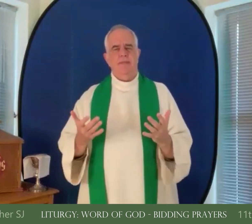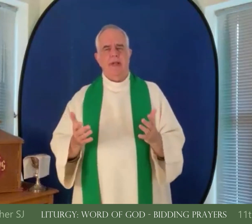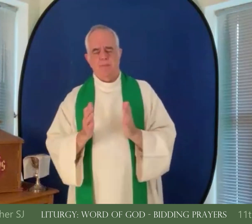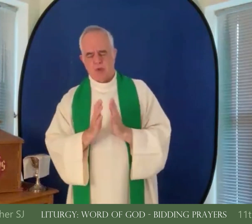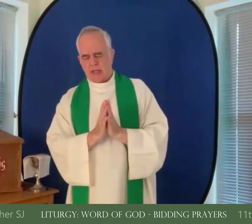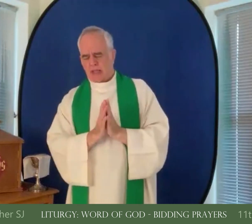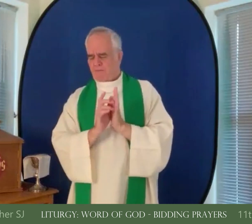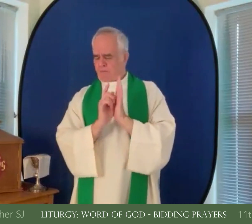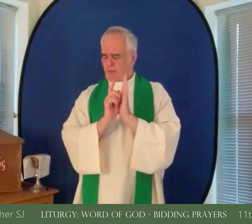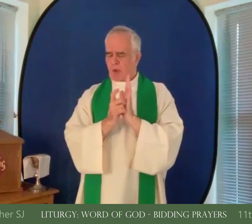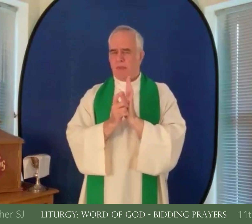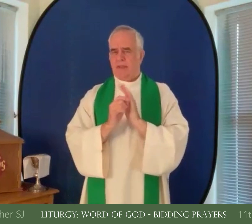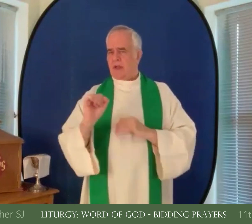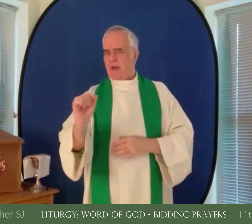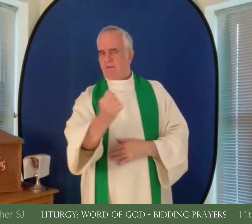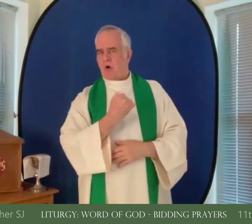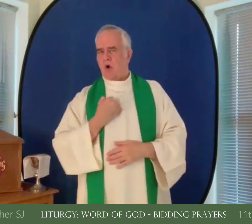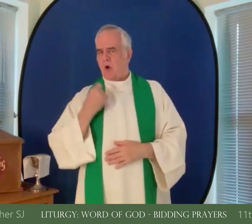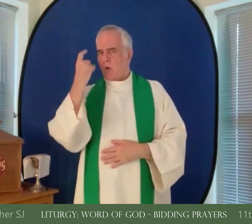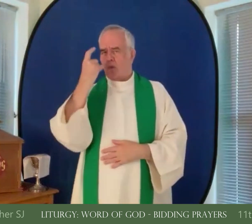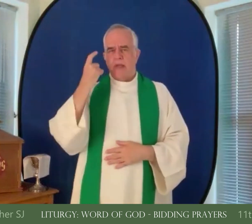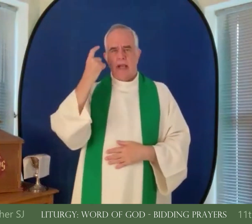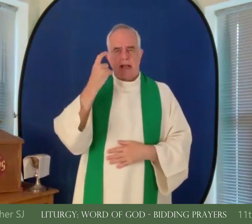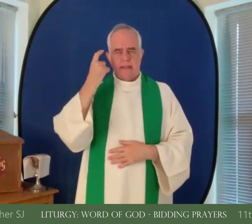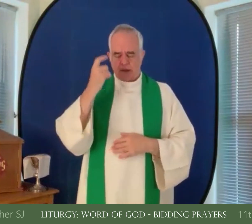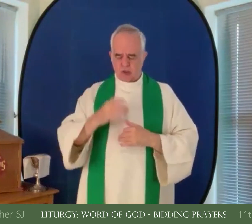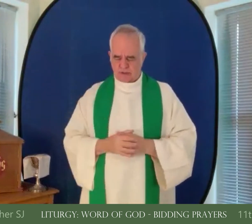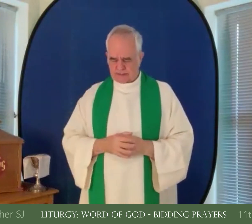Now pray for a moment for our own intention.